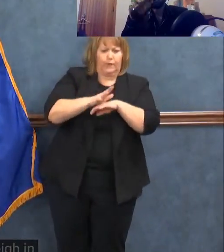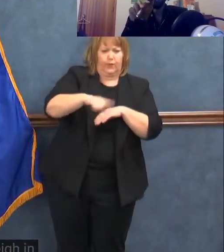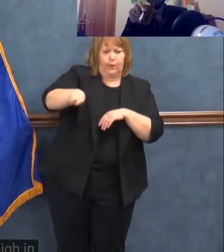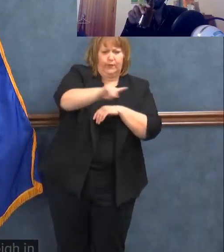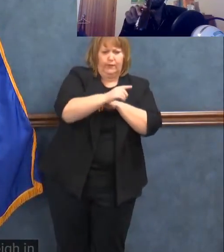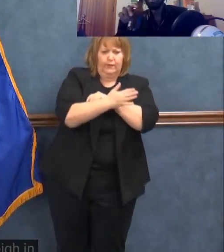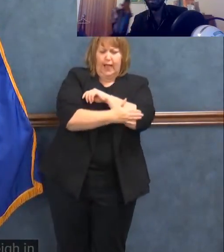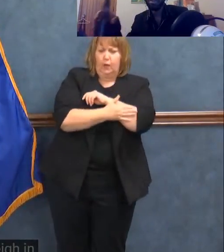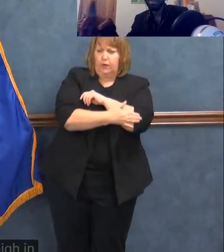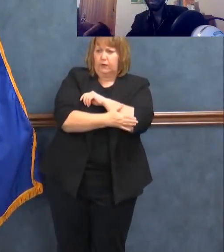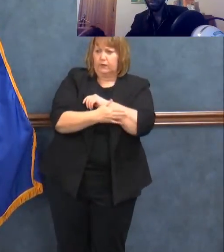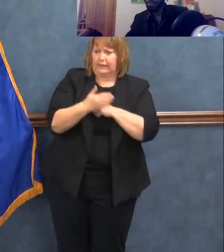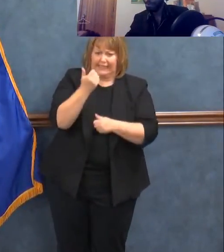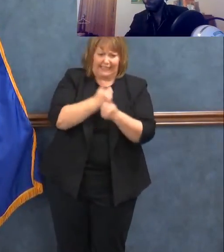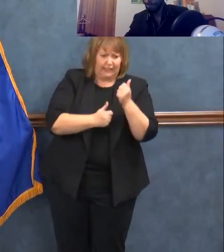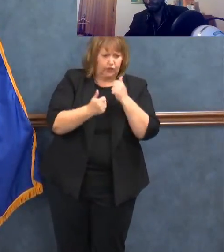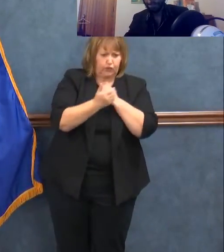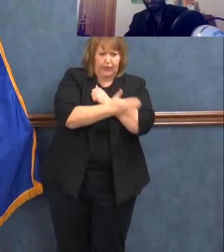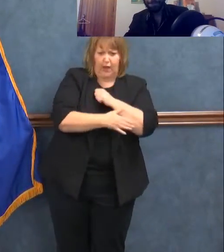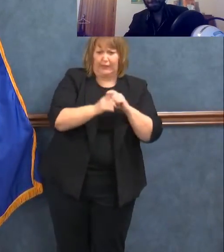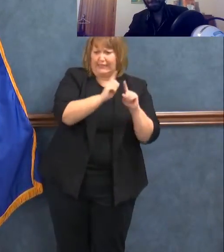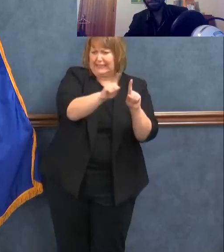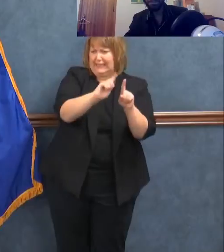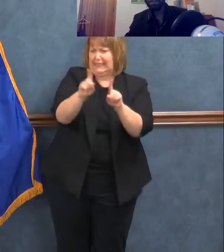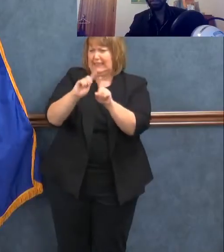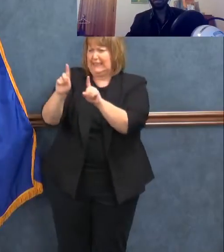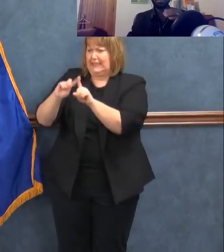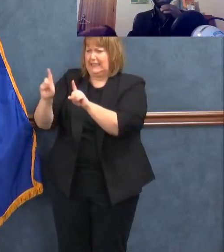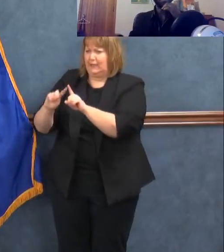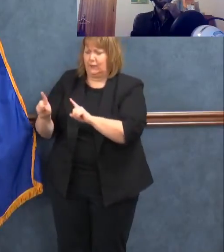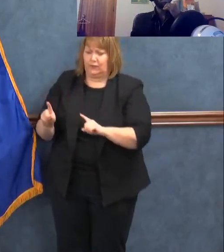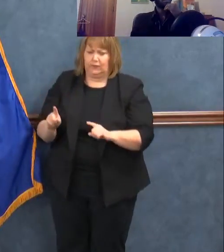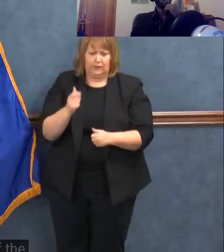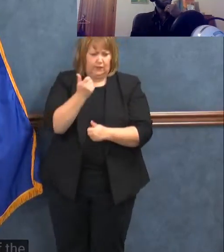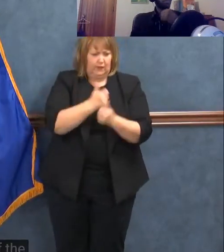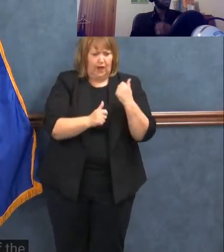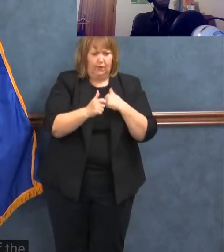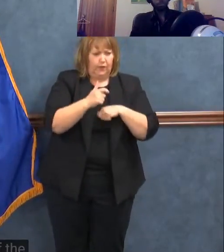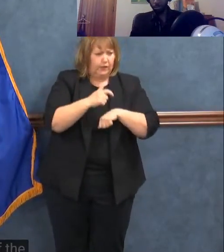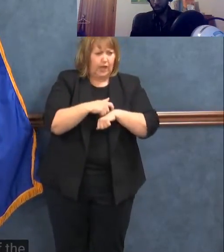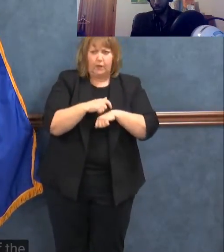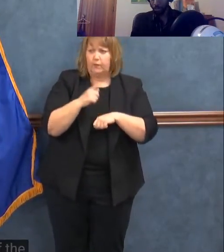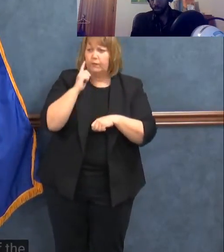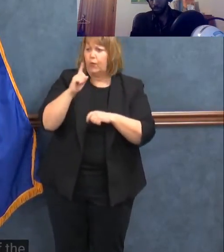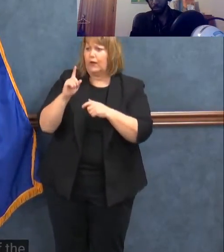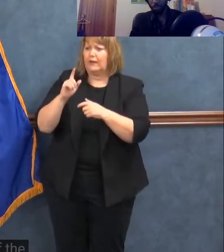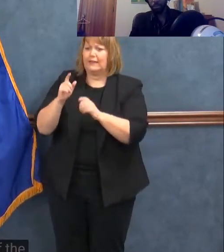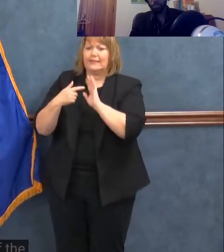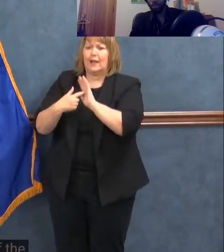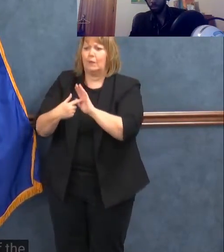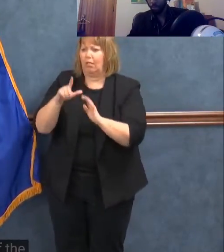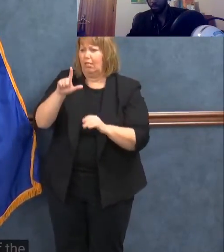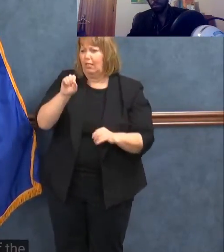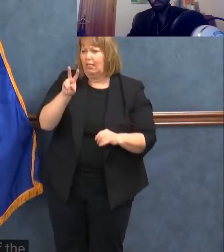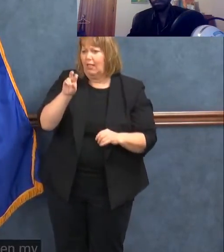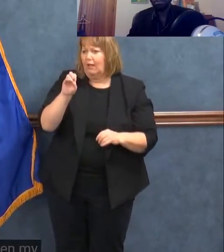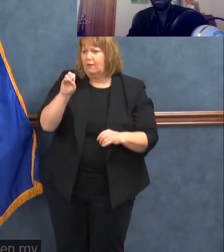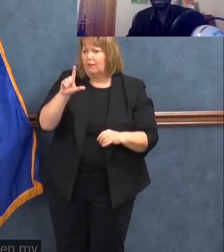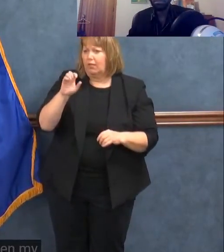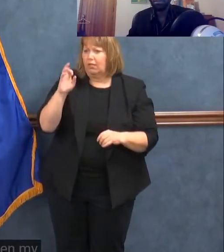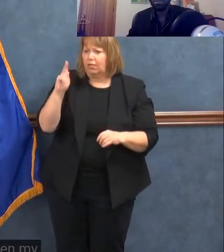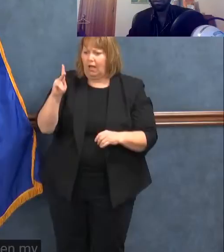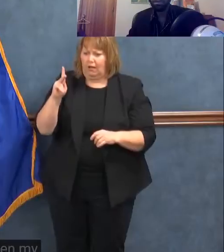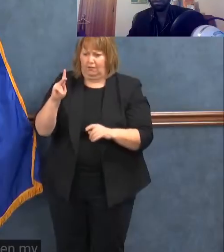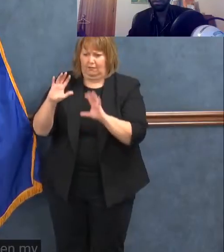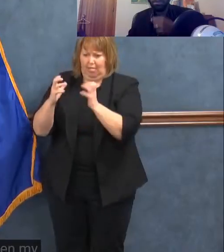districts are separate. When my wife and I drove up here the last time, the number of students that are in a school in Lovelock is nowhere near the number of students that are in a classroom in